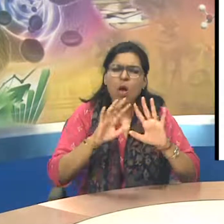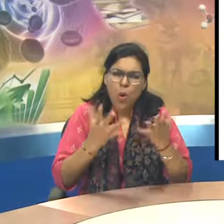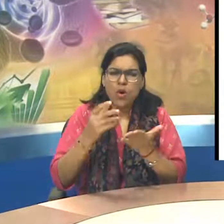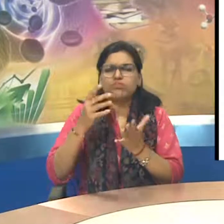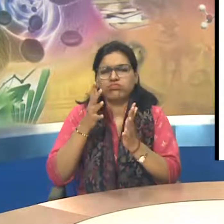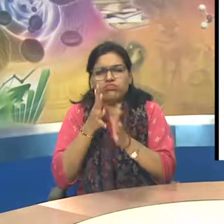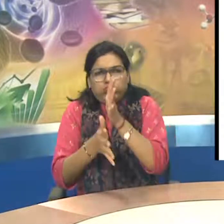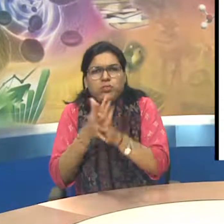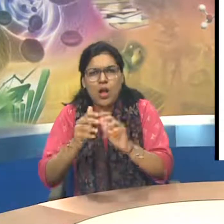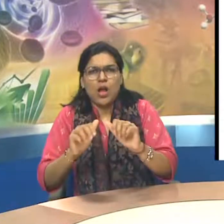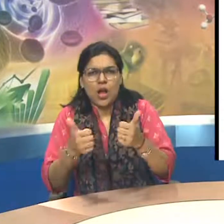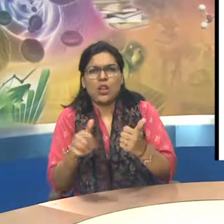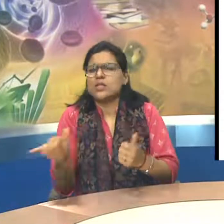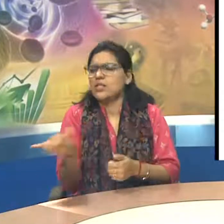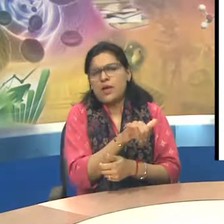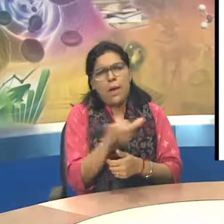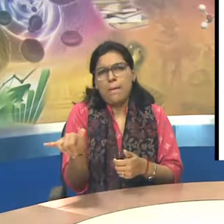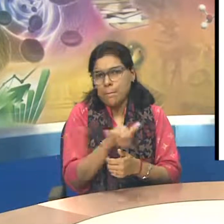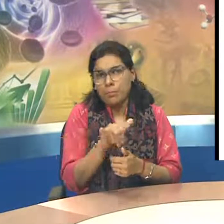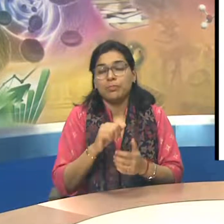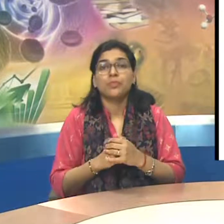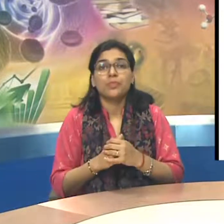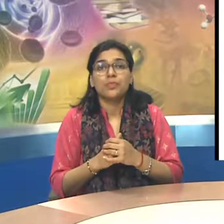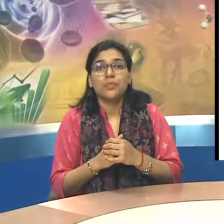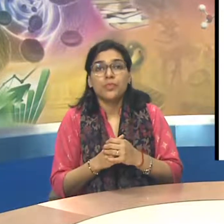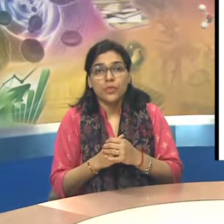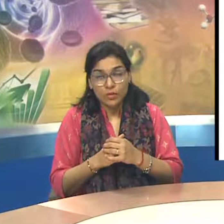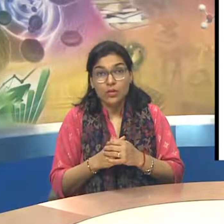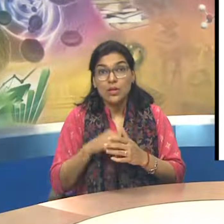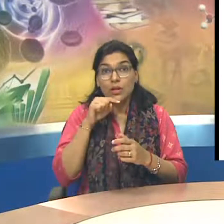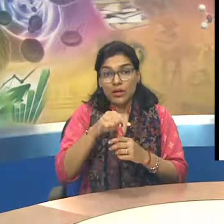or oral communication. Communication